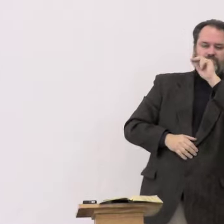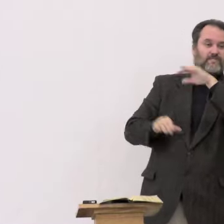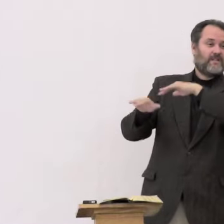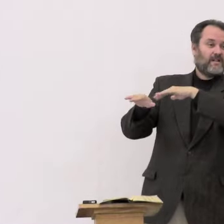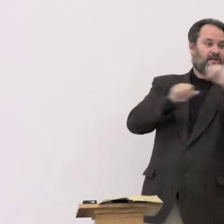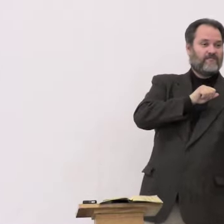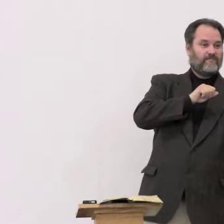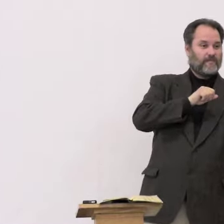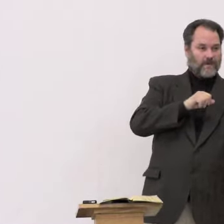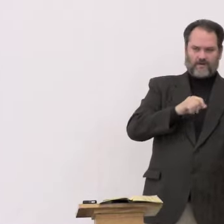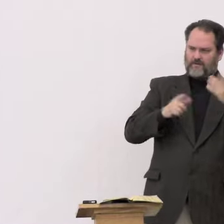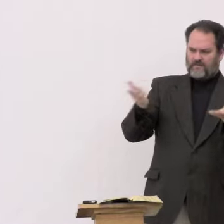The Reforms,